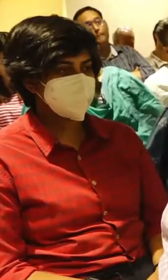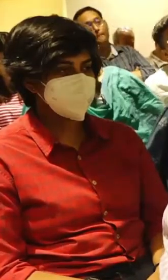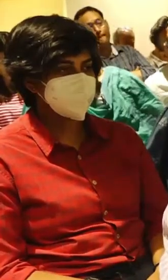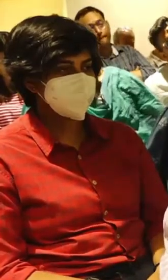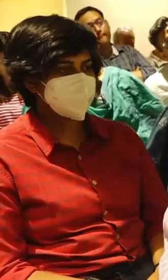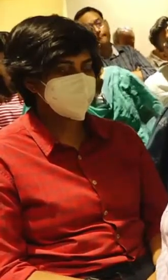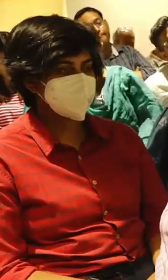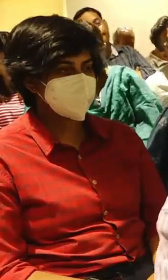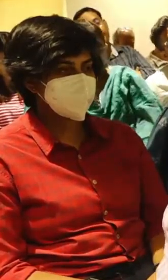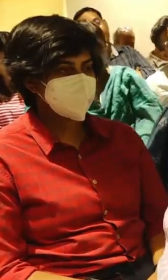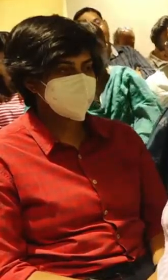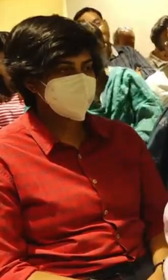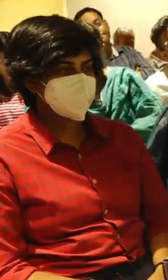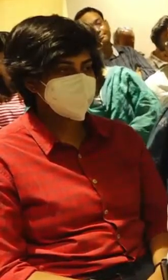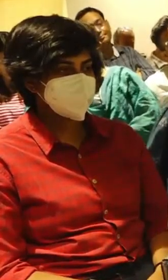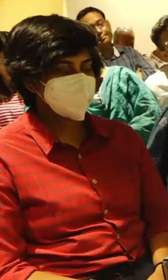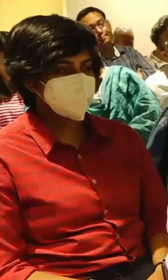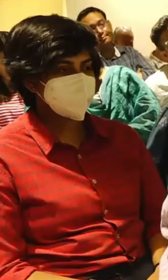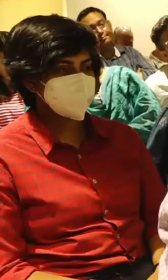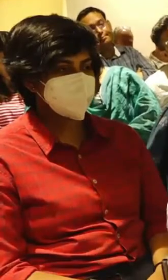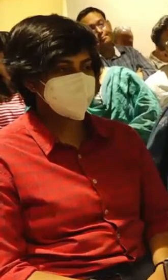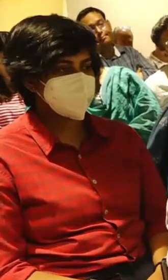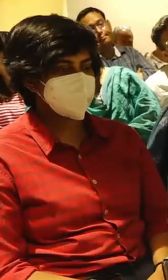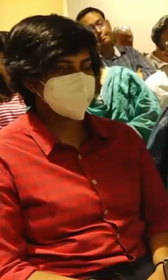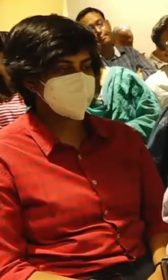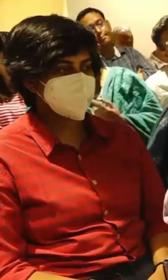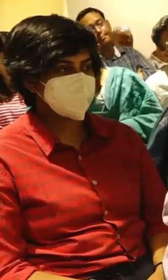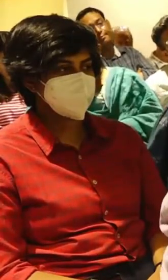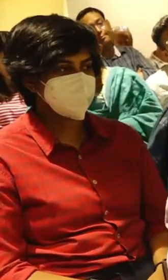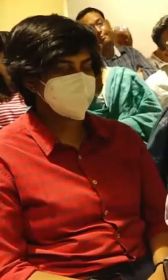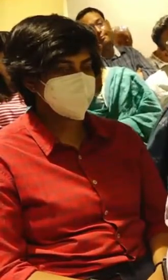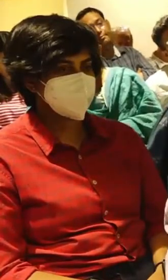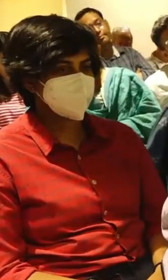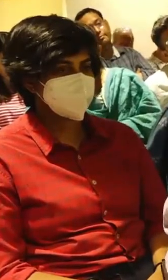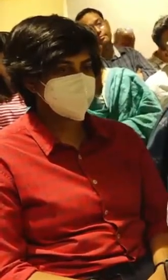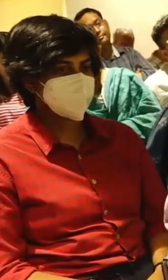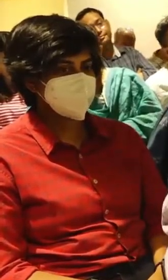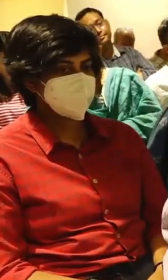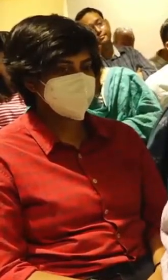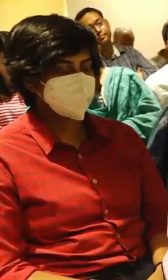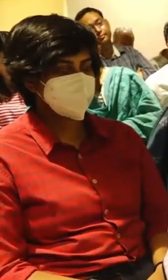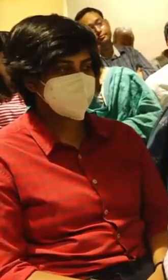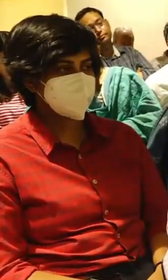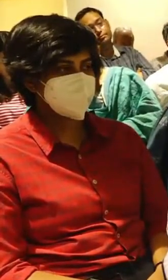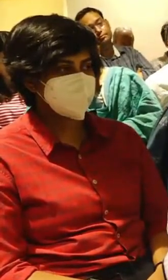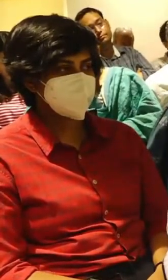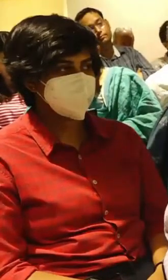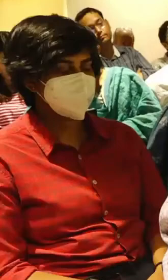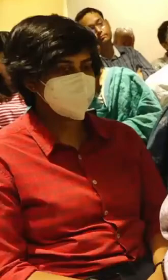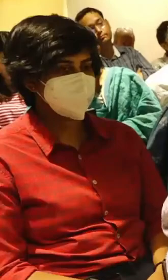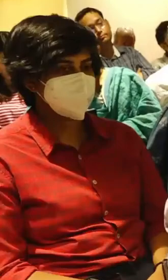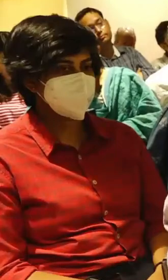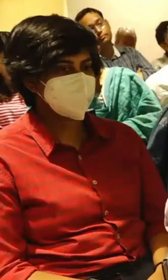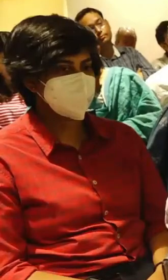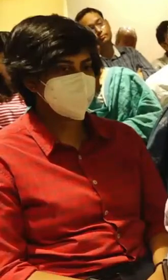is a right in the first place. I can just say that this legislation is arbitrary. For whatever reasons it is arbitrary, it could very well be arbitrary. So do